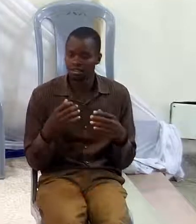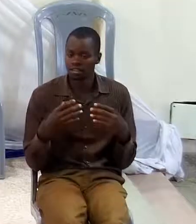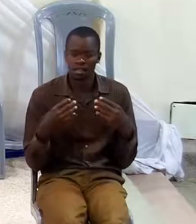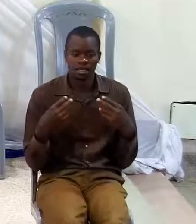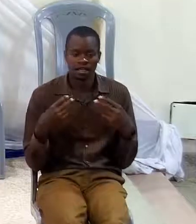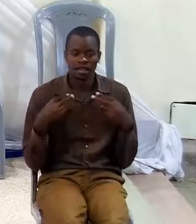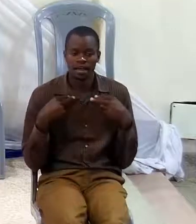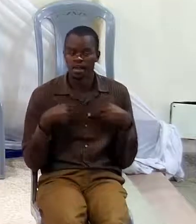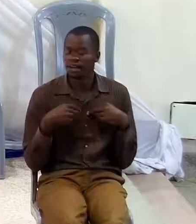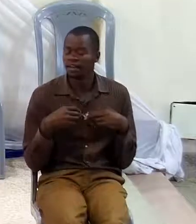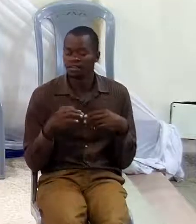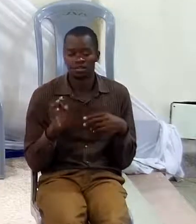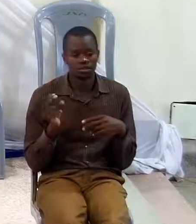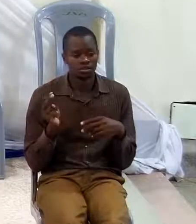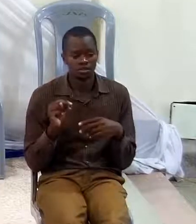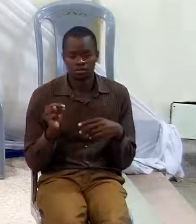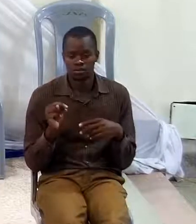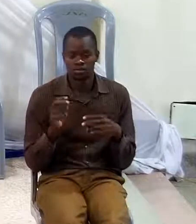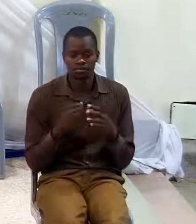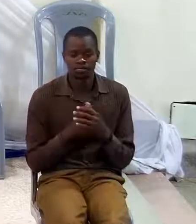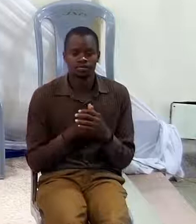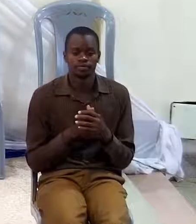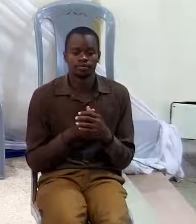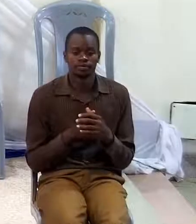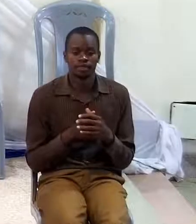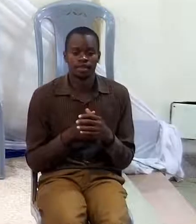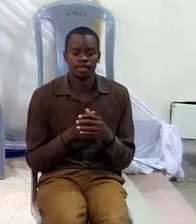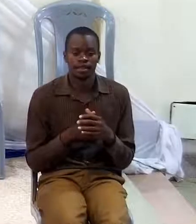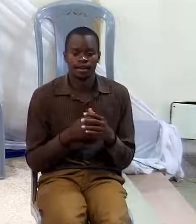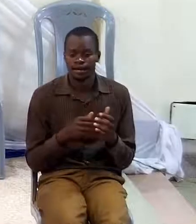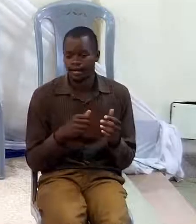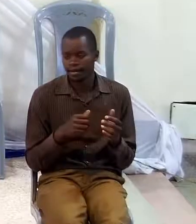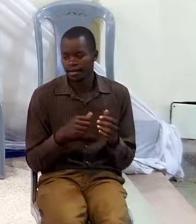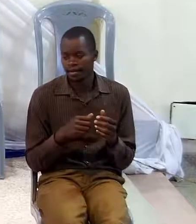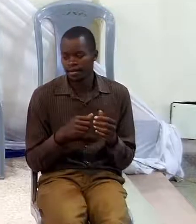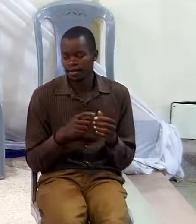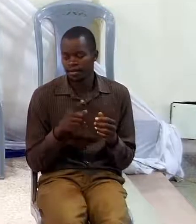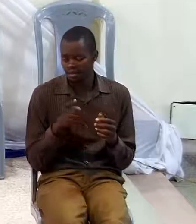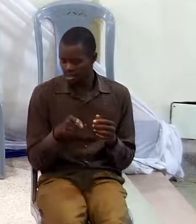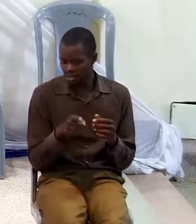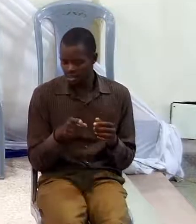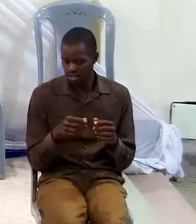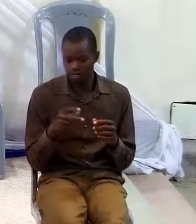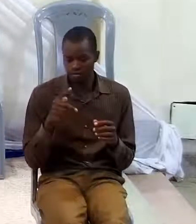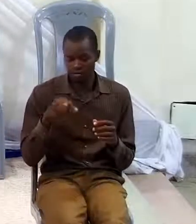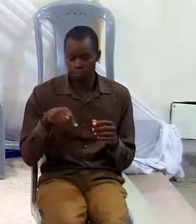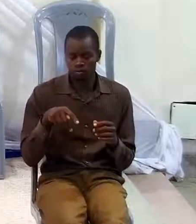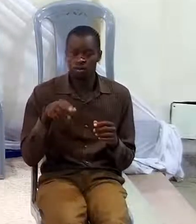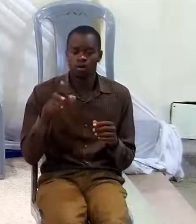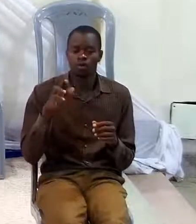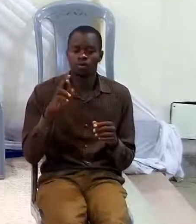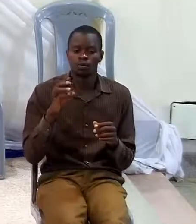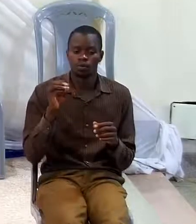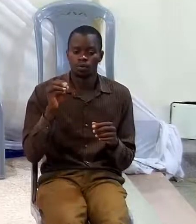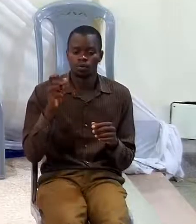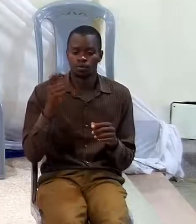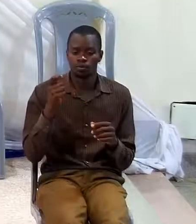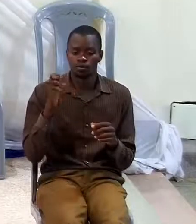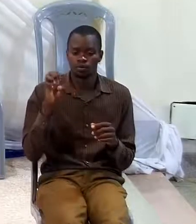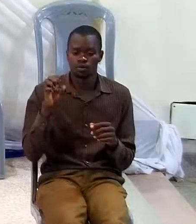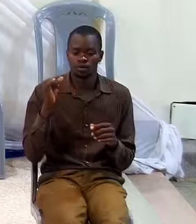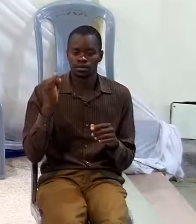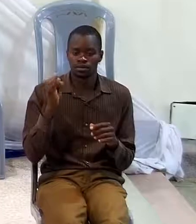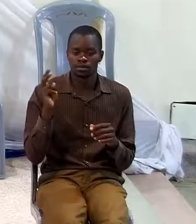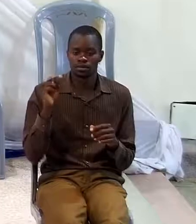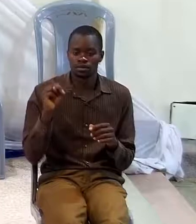okay. Some of these proteins, the good protein sources are plant-based proteins.